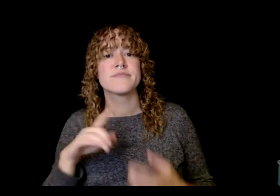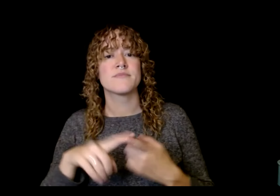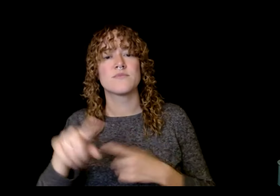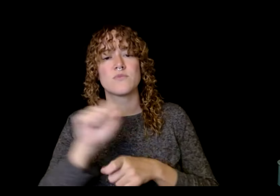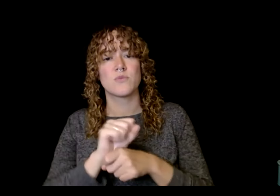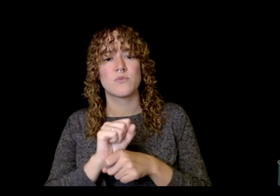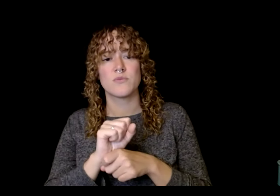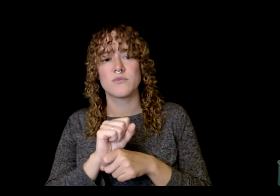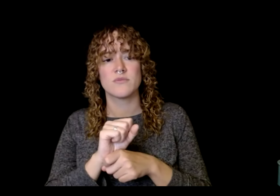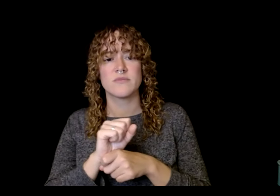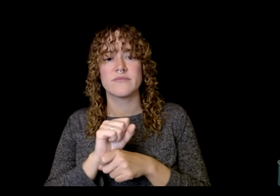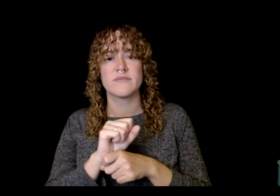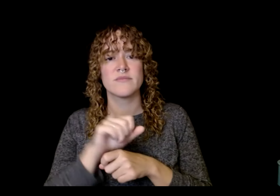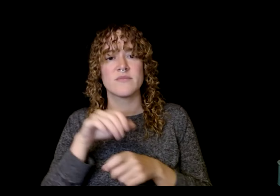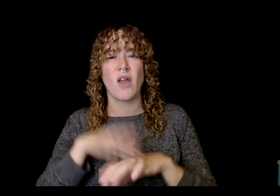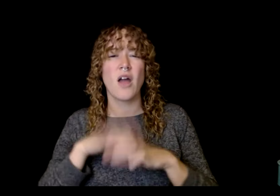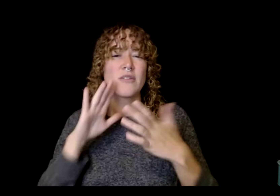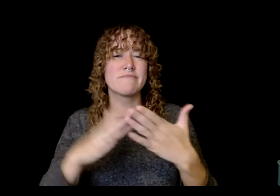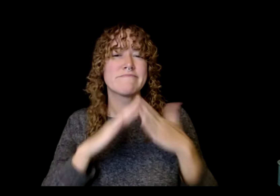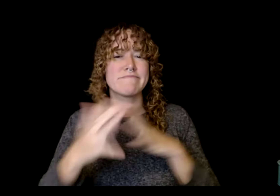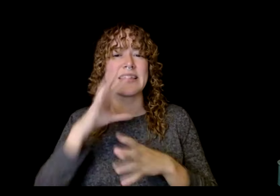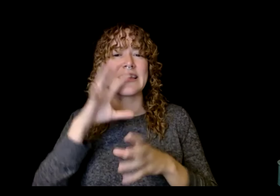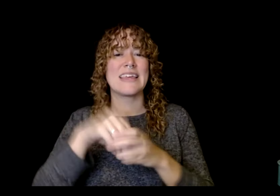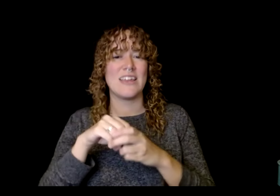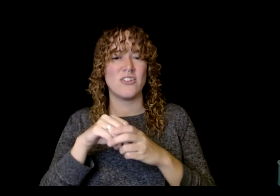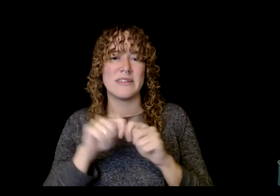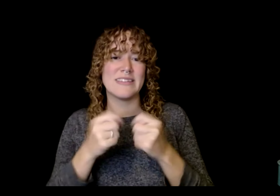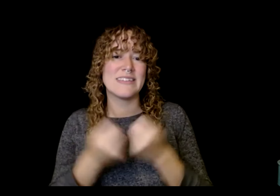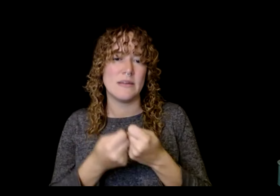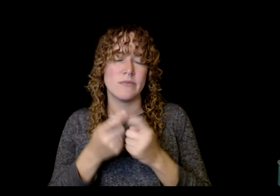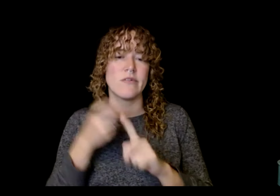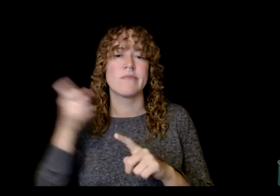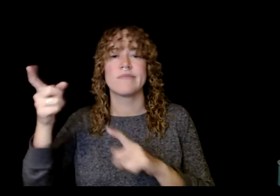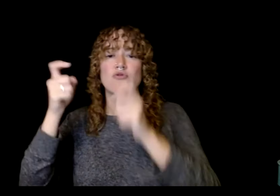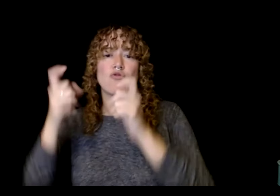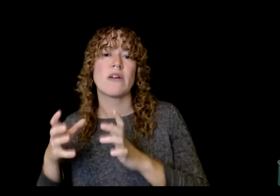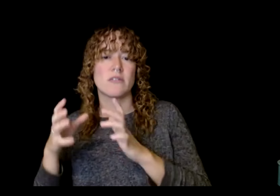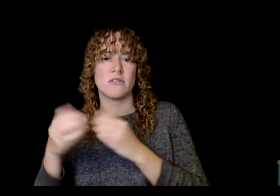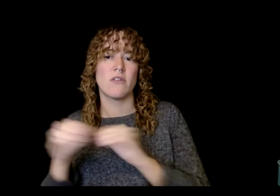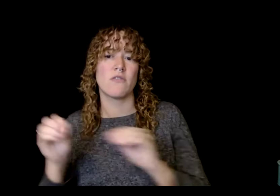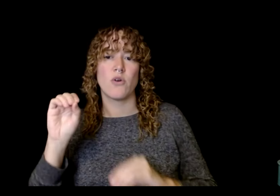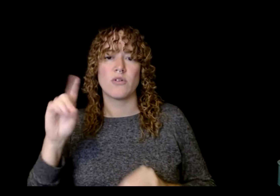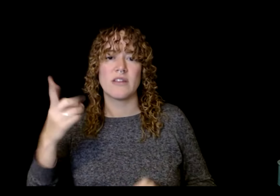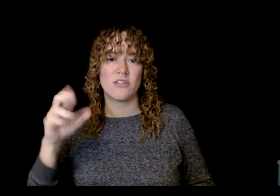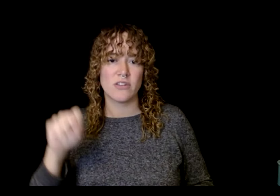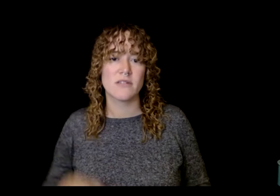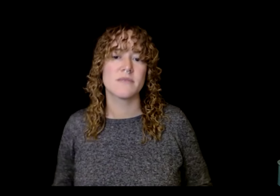the community engagement team, the director's office of ODHS. And an additional hat I've been asked to